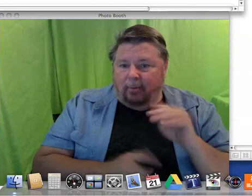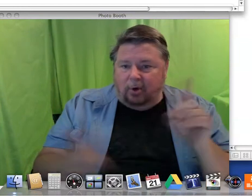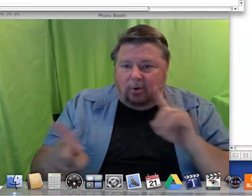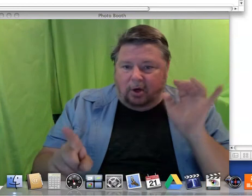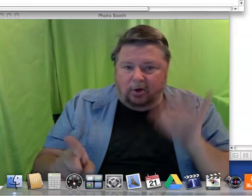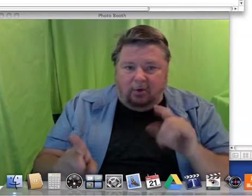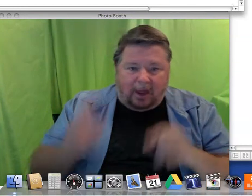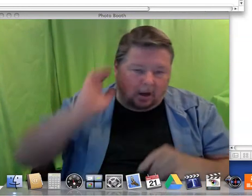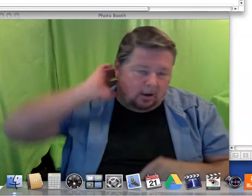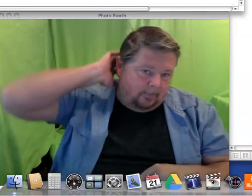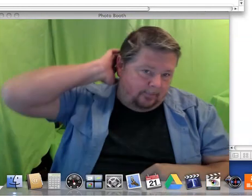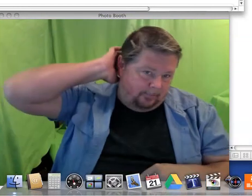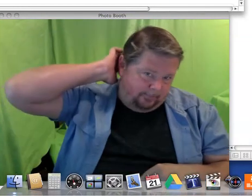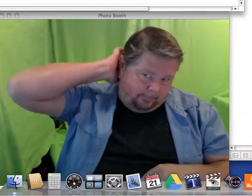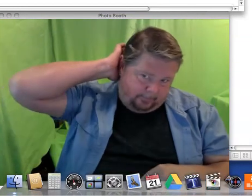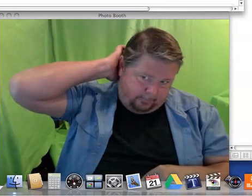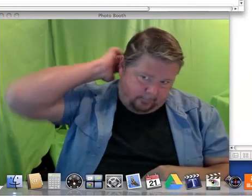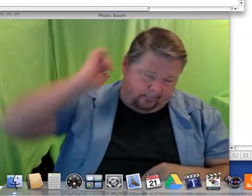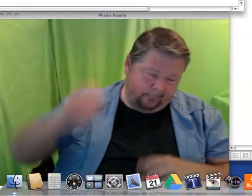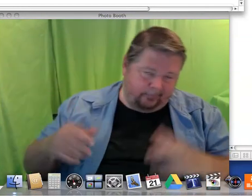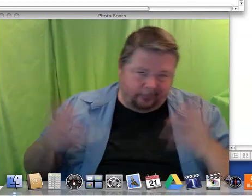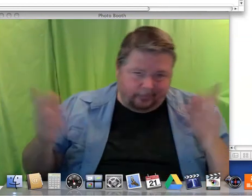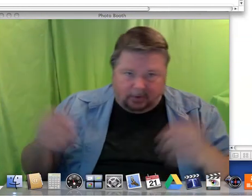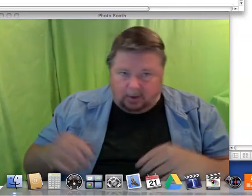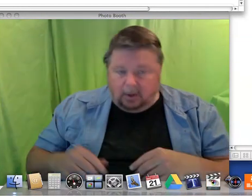eardrum. Don't do that.